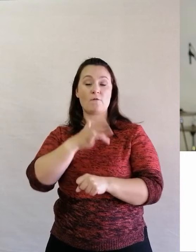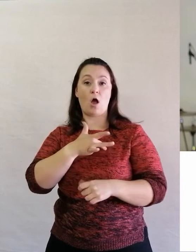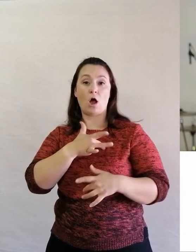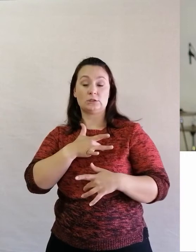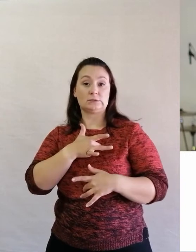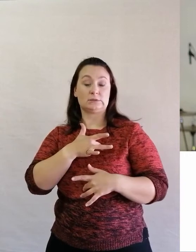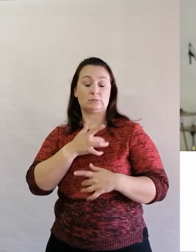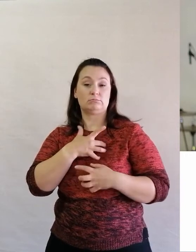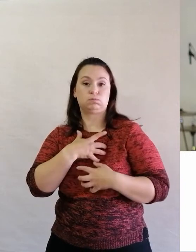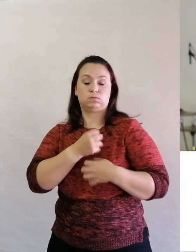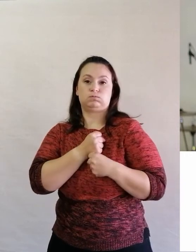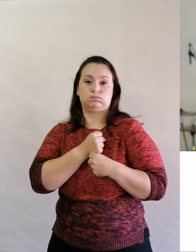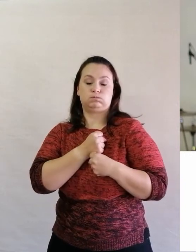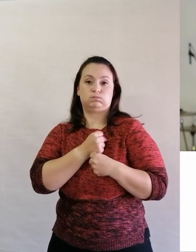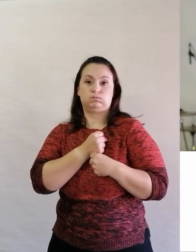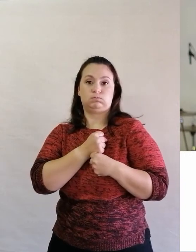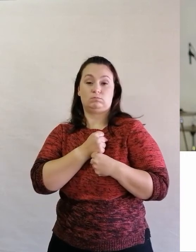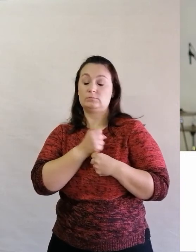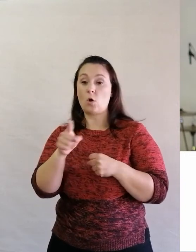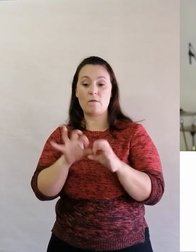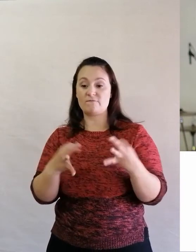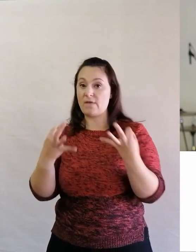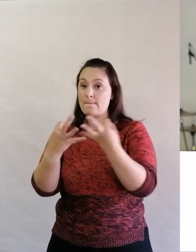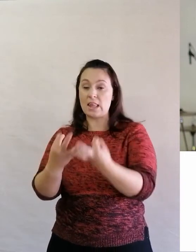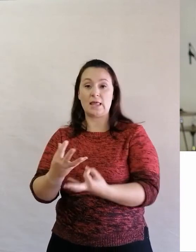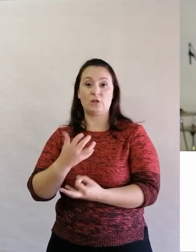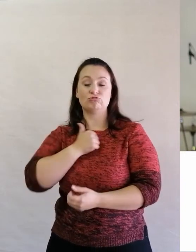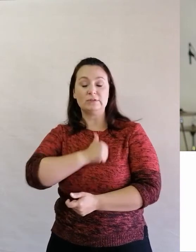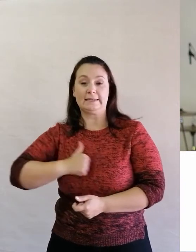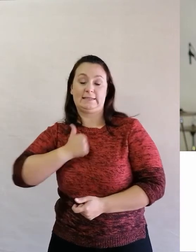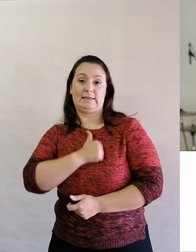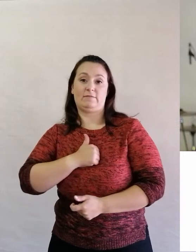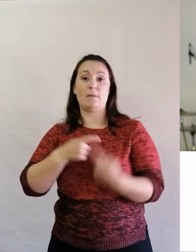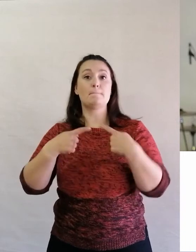attack. There's a whole family grieving. But this I know is